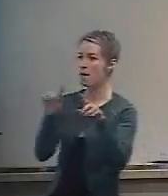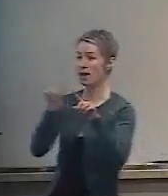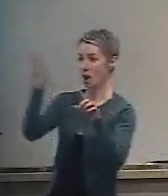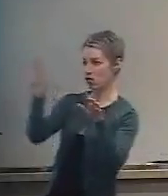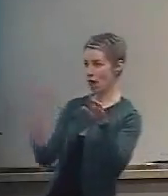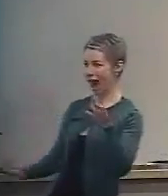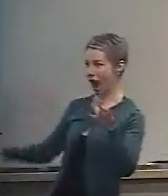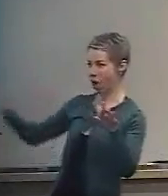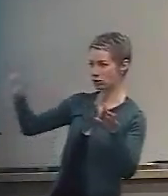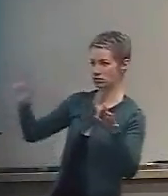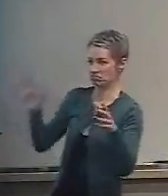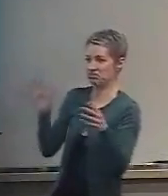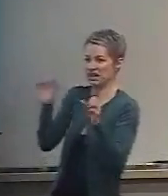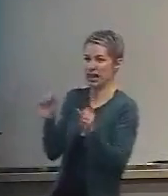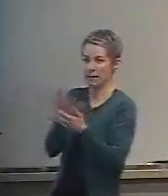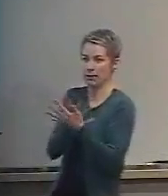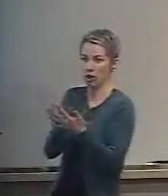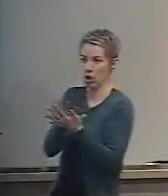blurry.